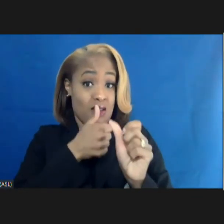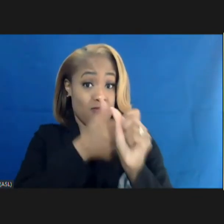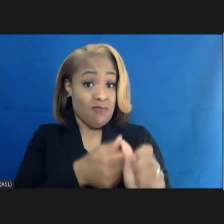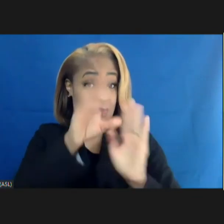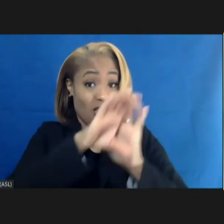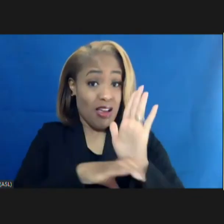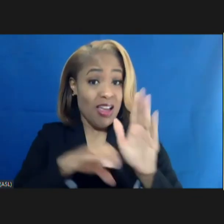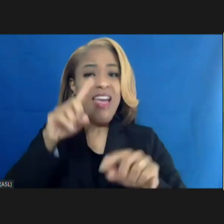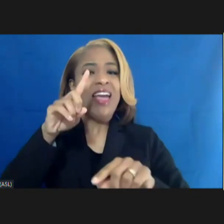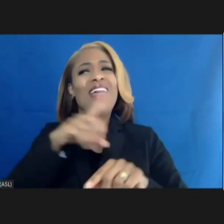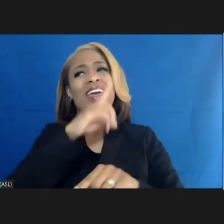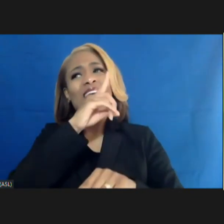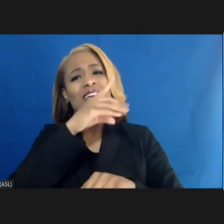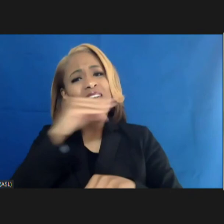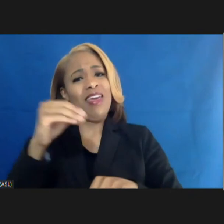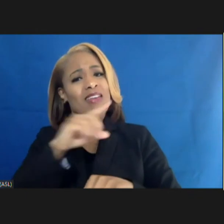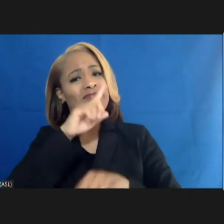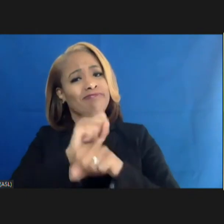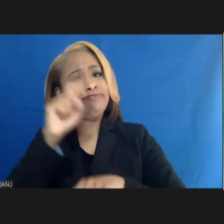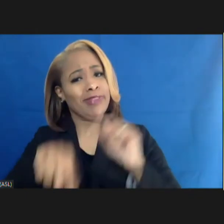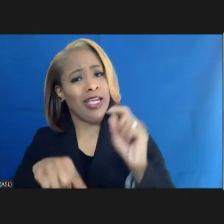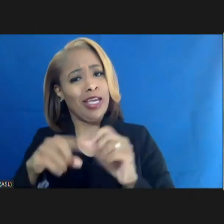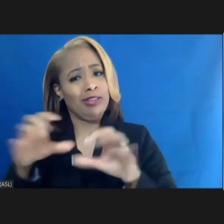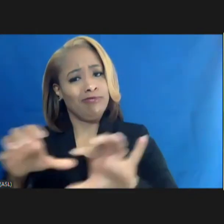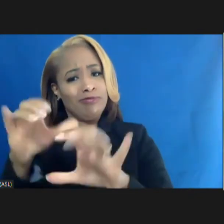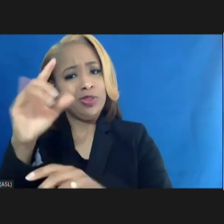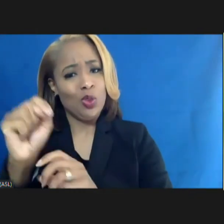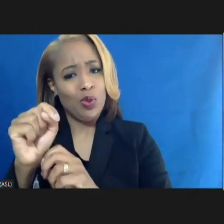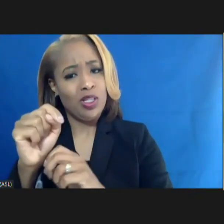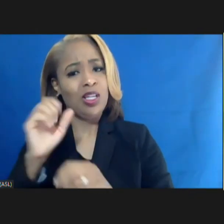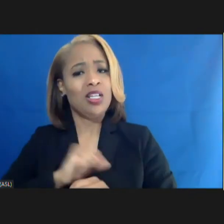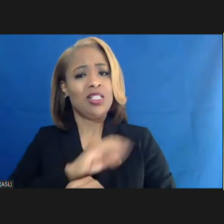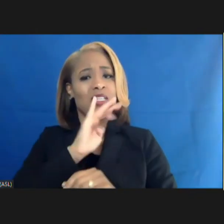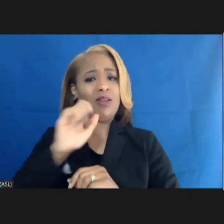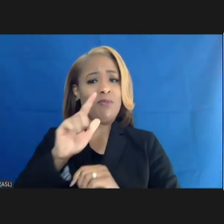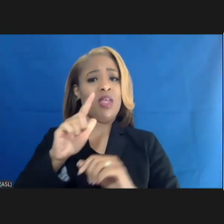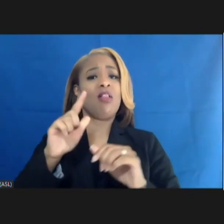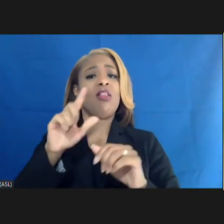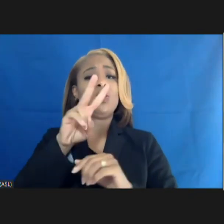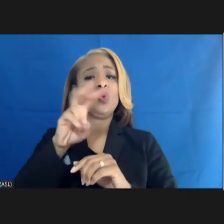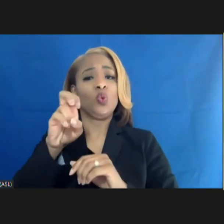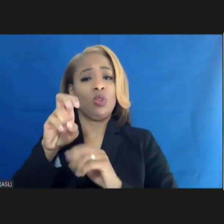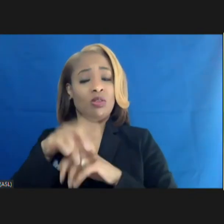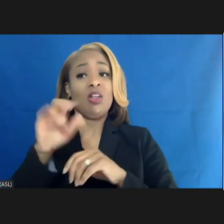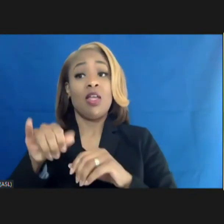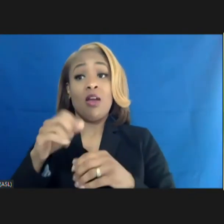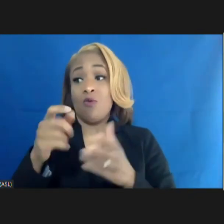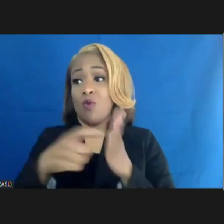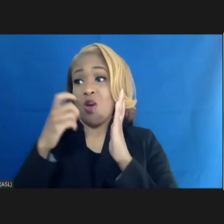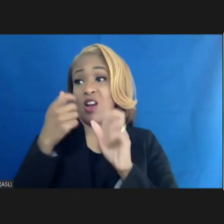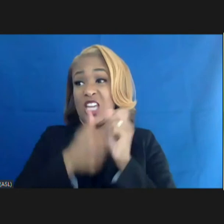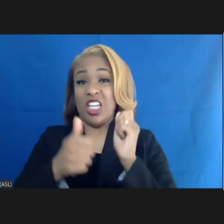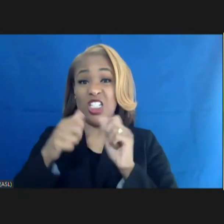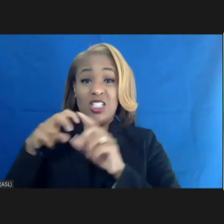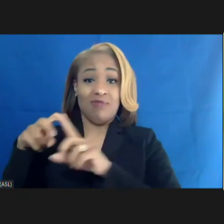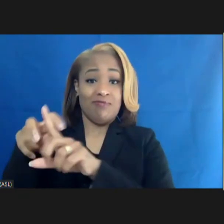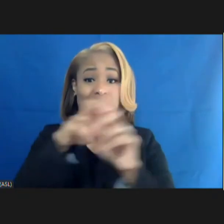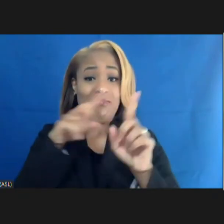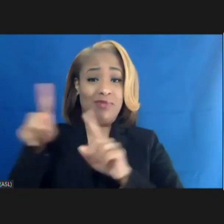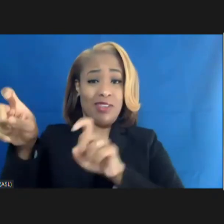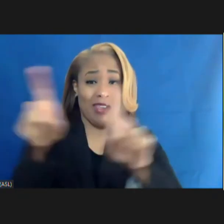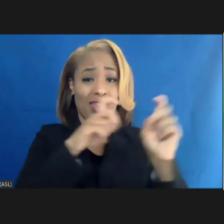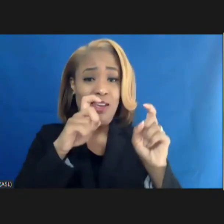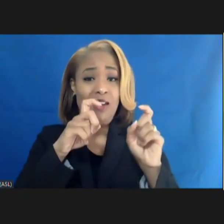implemented. Senate Bill 297 requires a canvasser from each party to be present during the county canvass, but with no